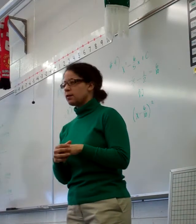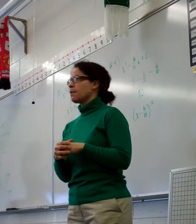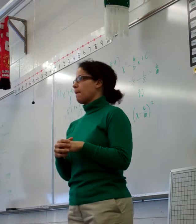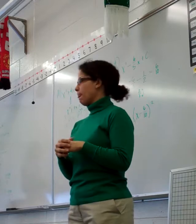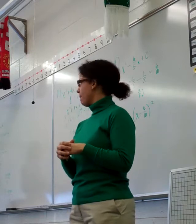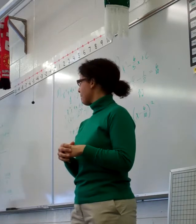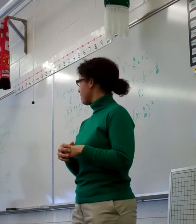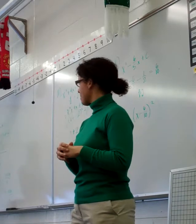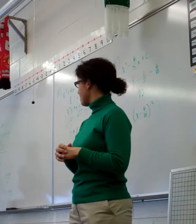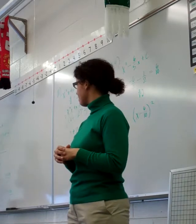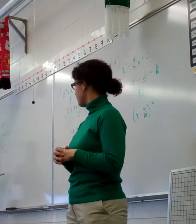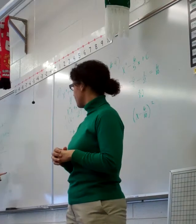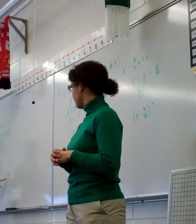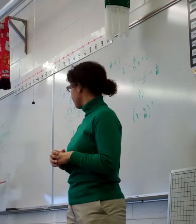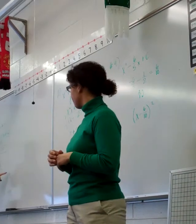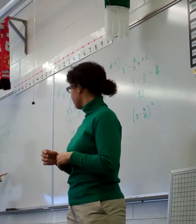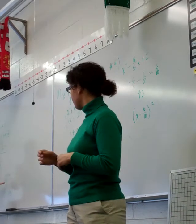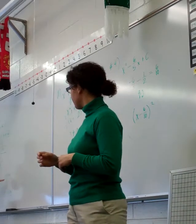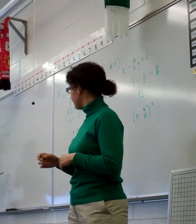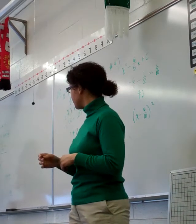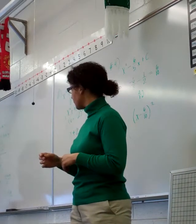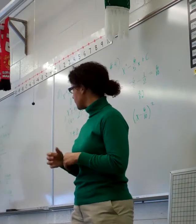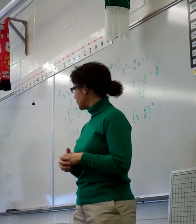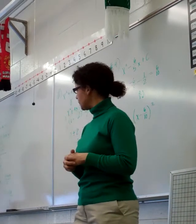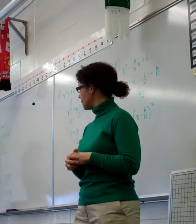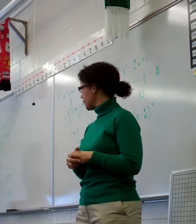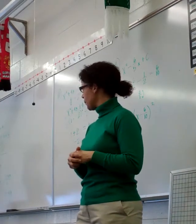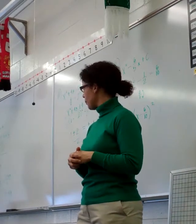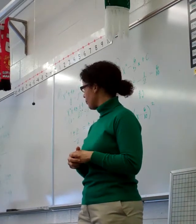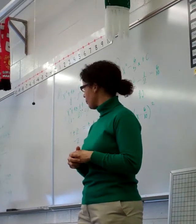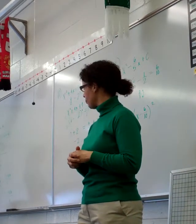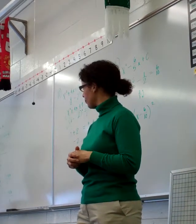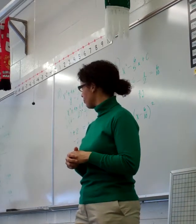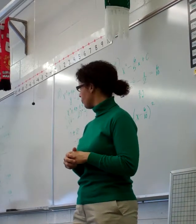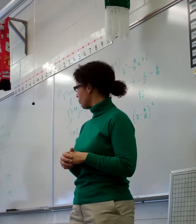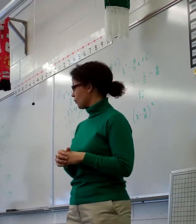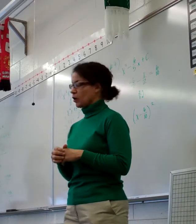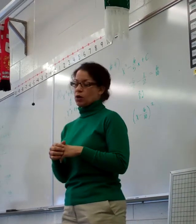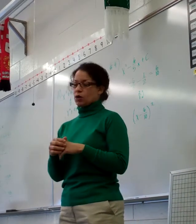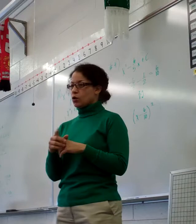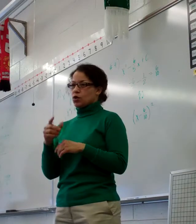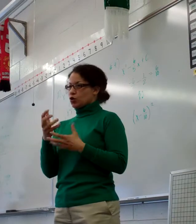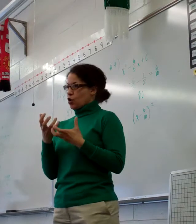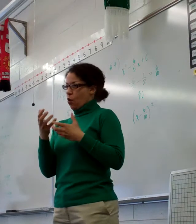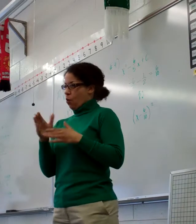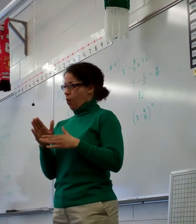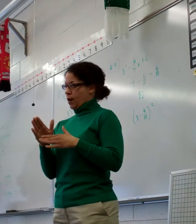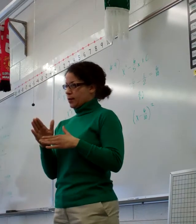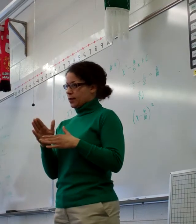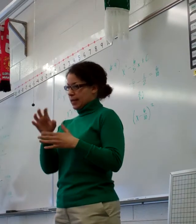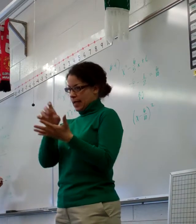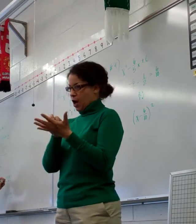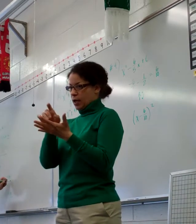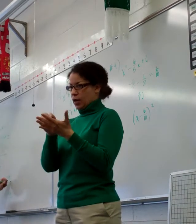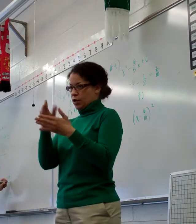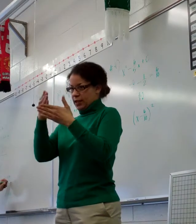if it's following order of operations, it will divide those 2 things first, which you don't want. You need to add those 2 things together. So this